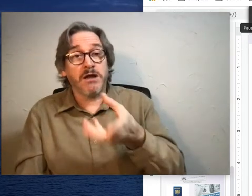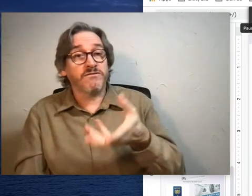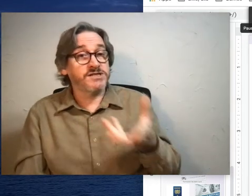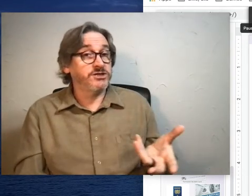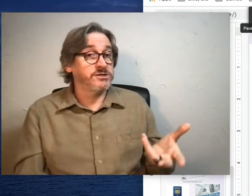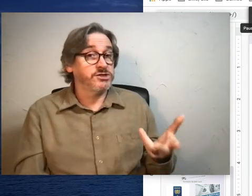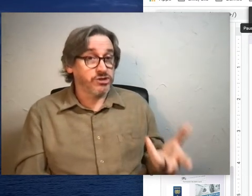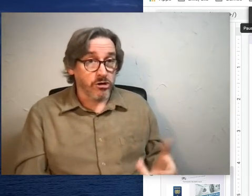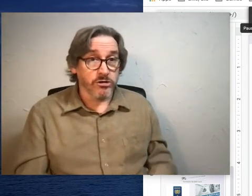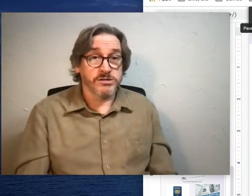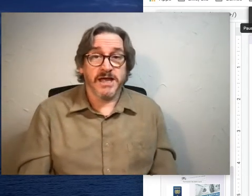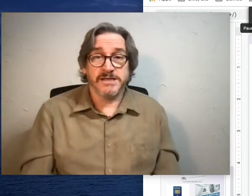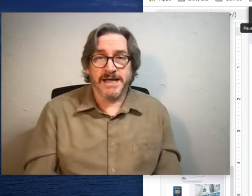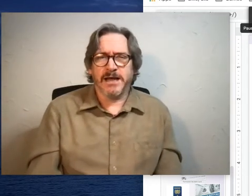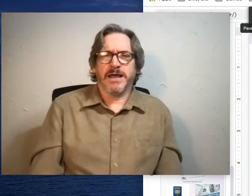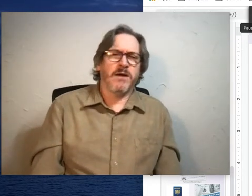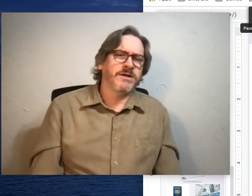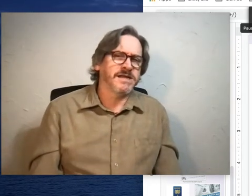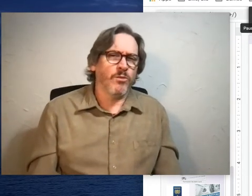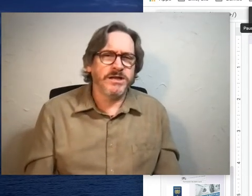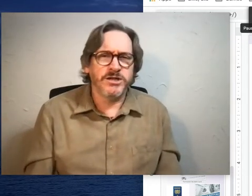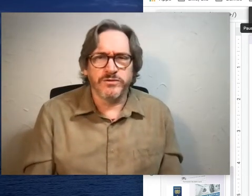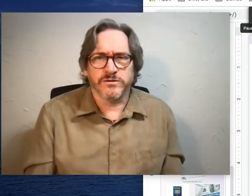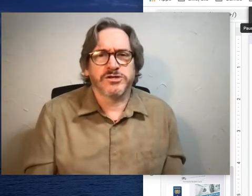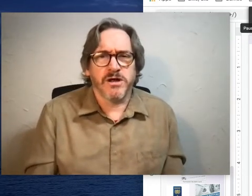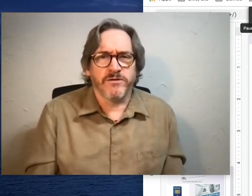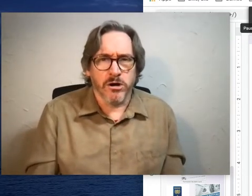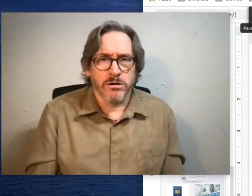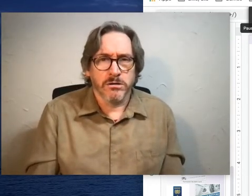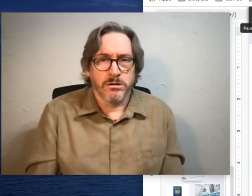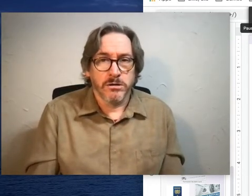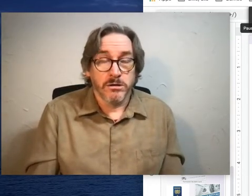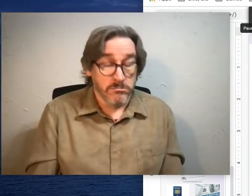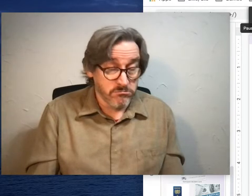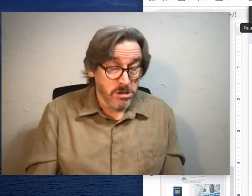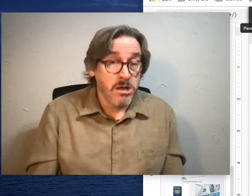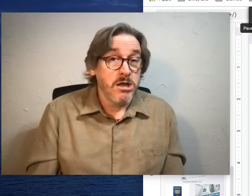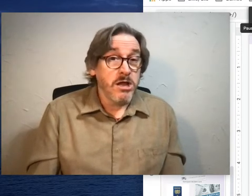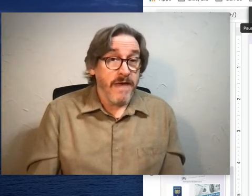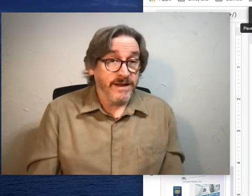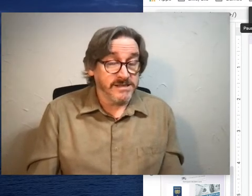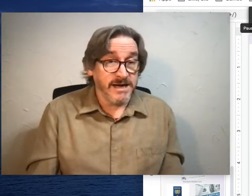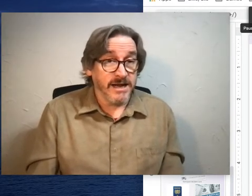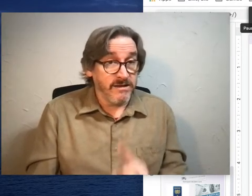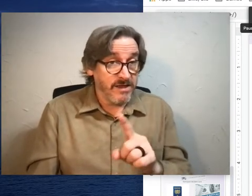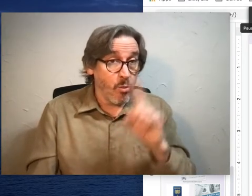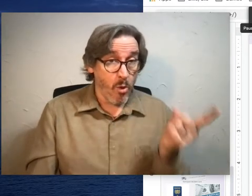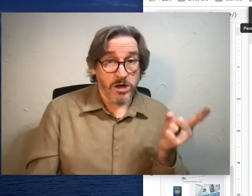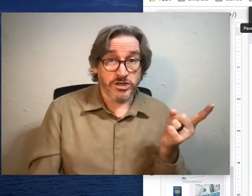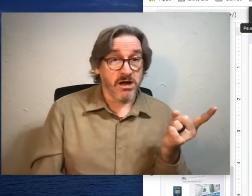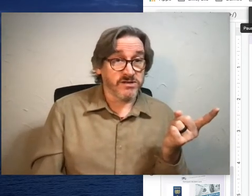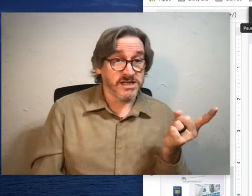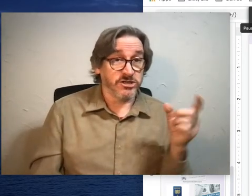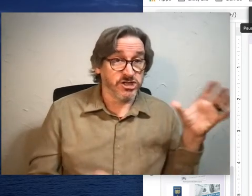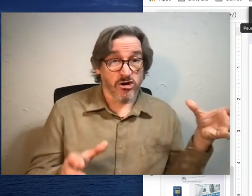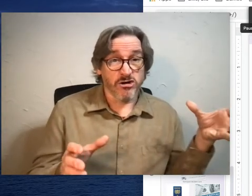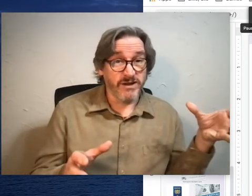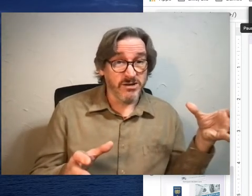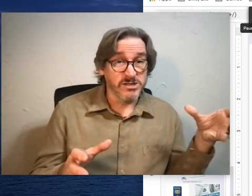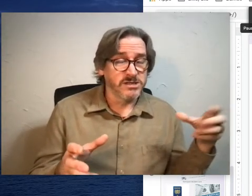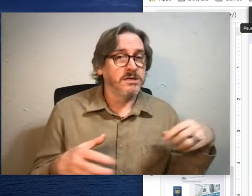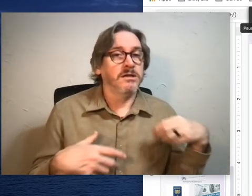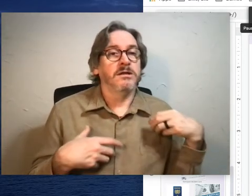at the conversation starters and say, okay, how would I say, when did you first drive a car? And then sign it. Then watch the conversation